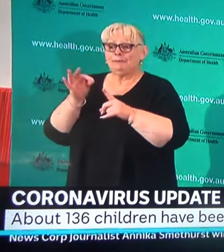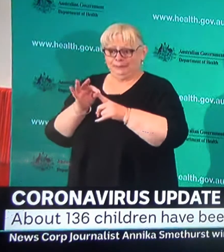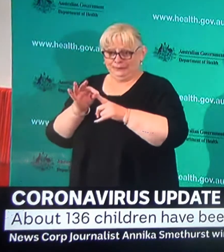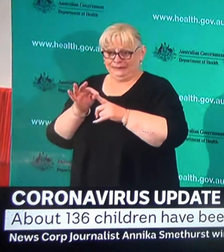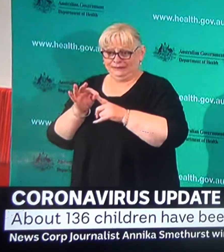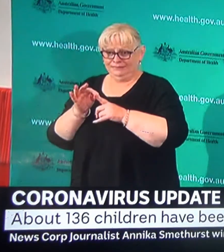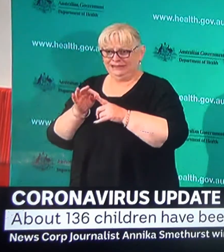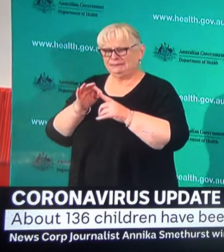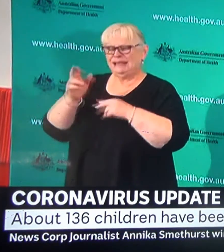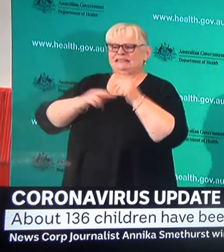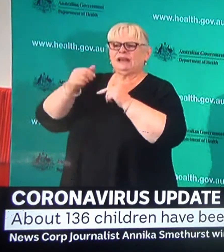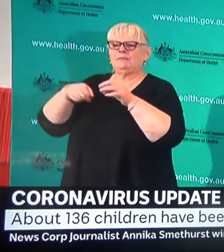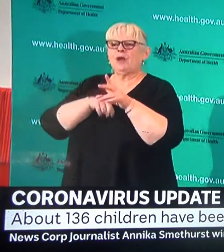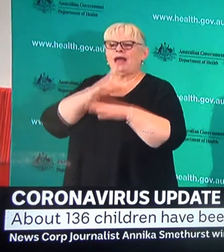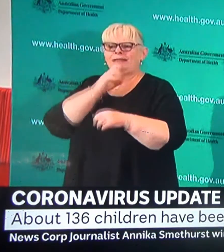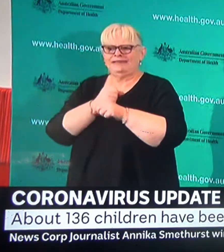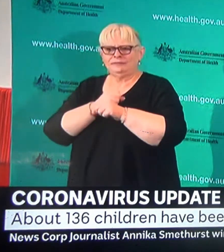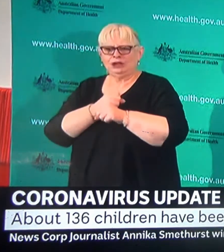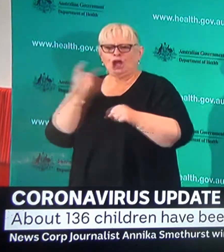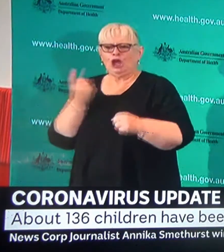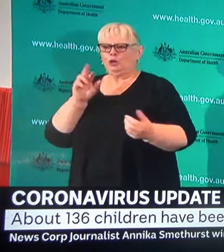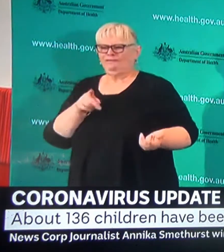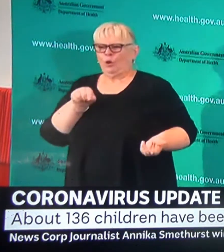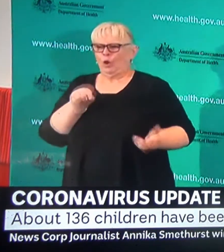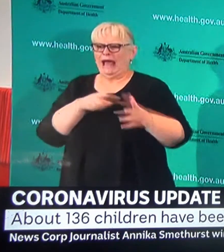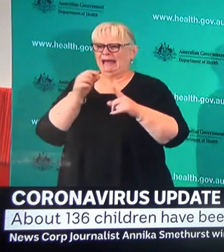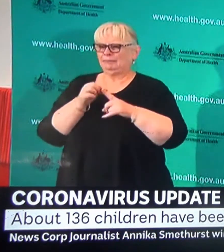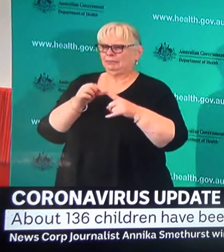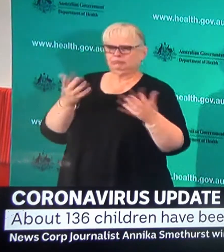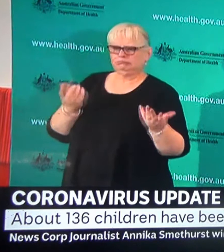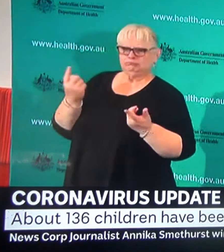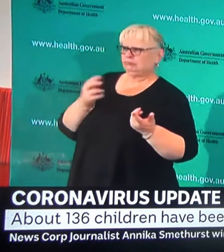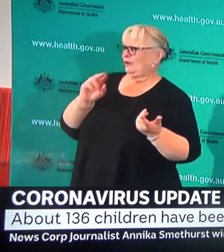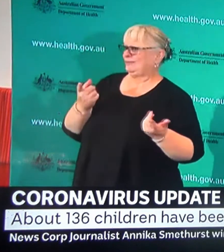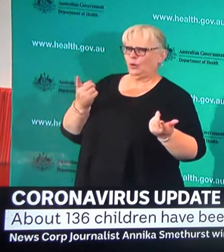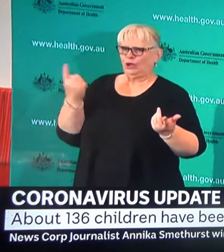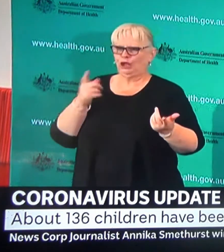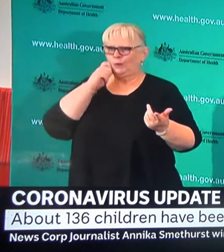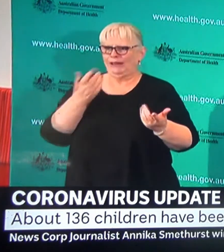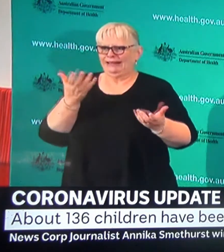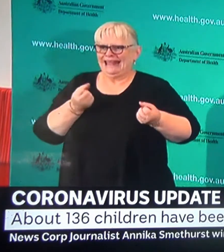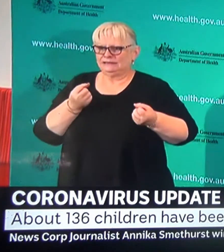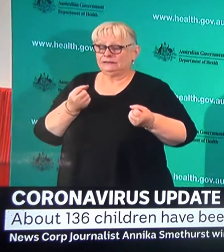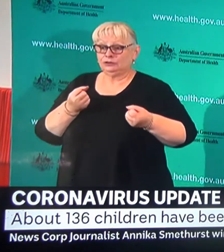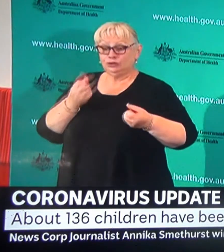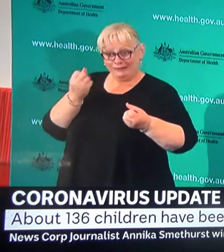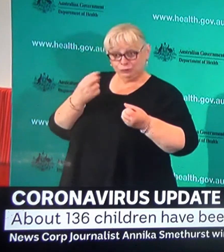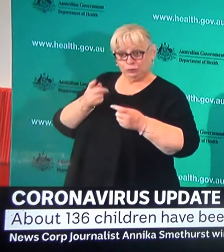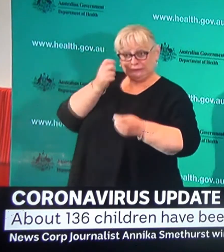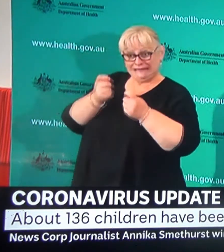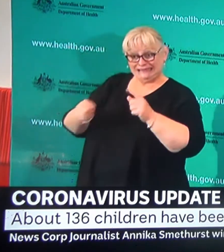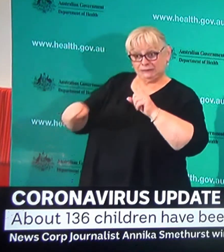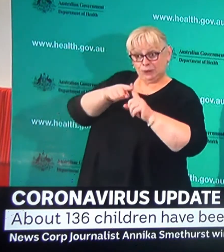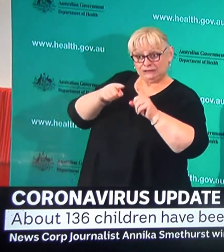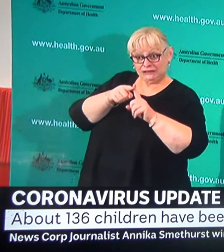developed by the government. Who will it be intended for? Like, would you have to be tested positive to be